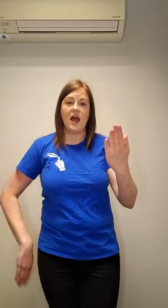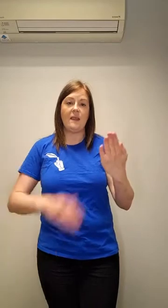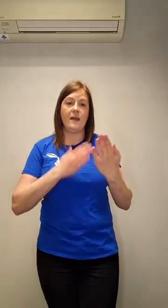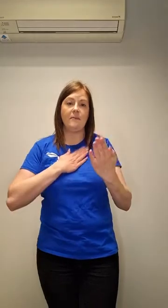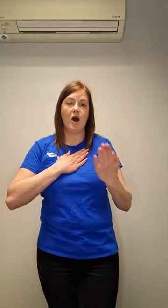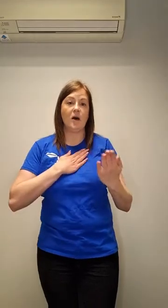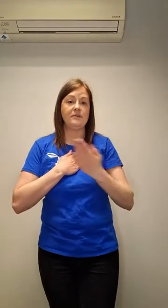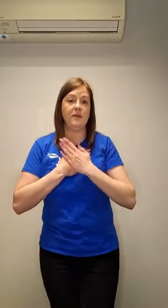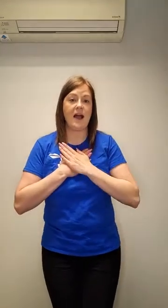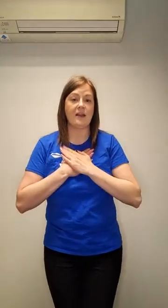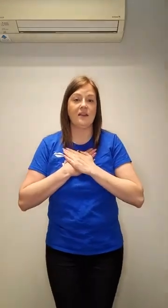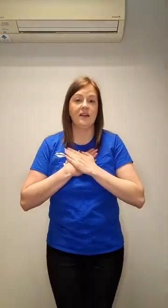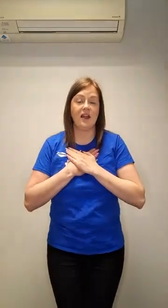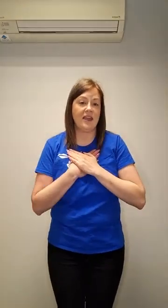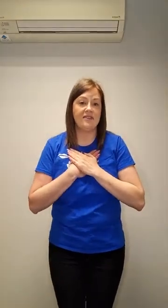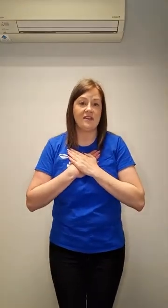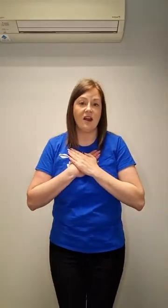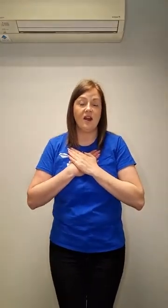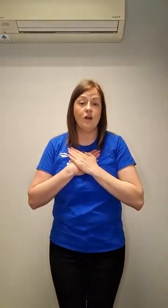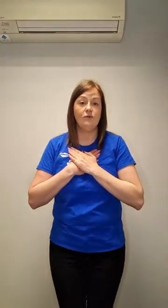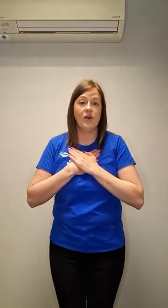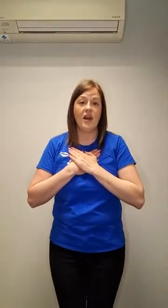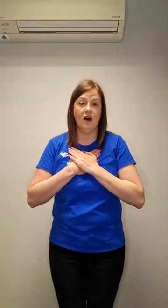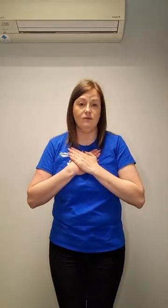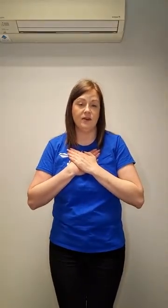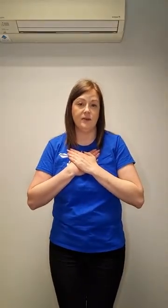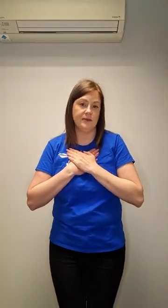And then palms back, like in the sign for love.